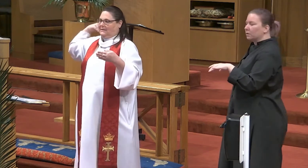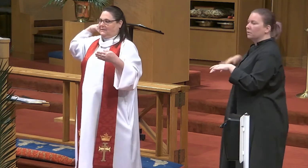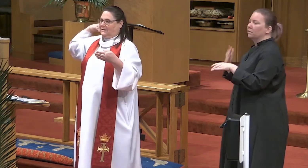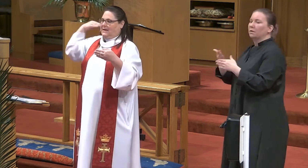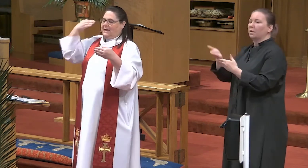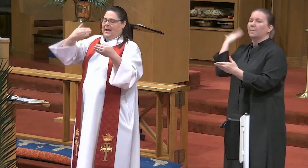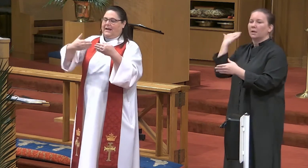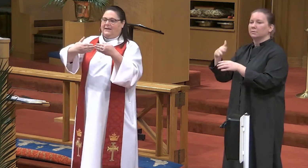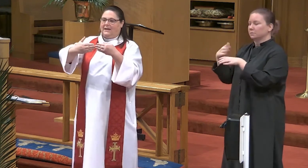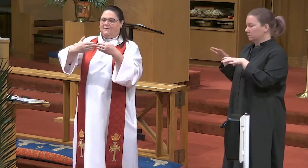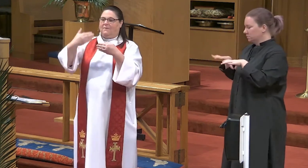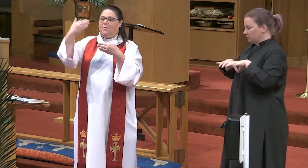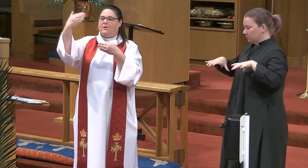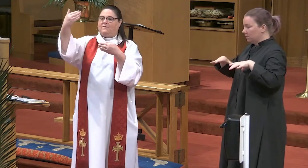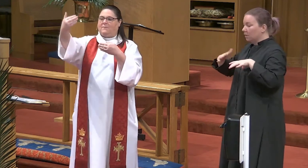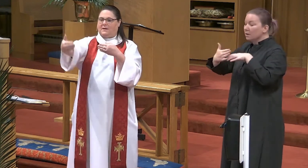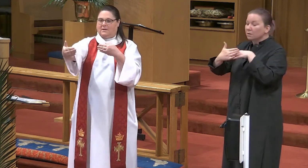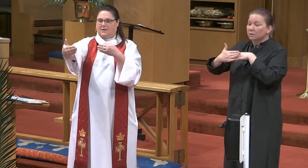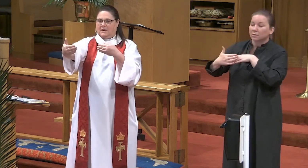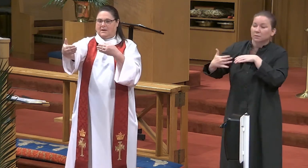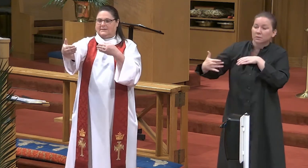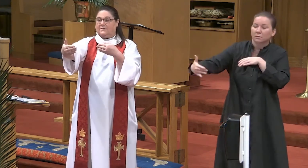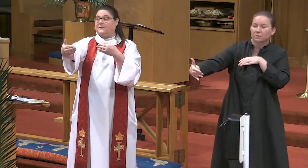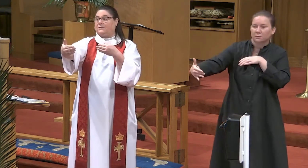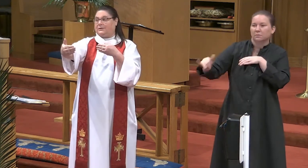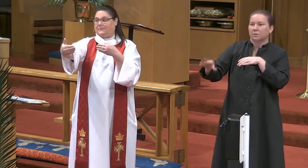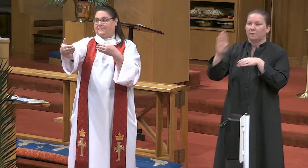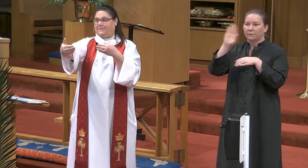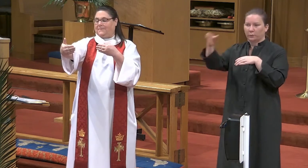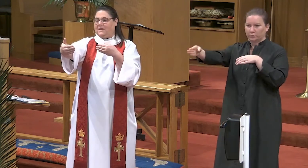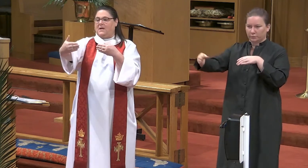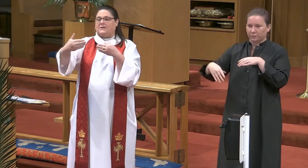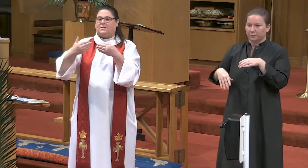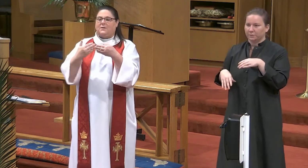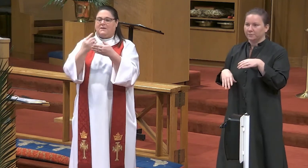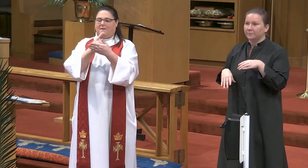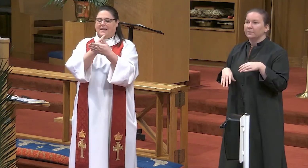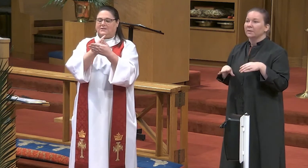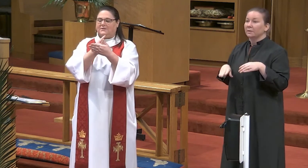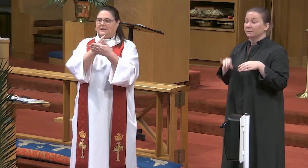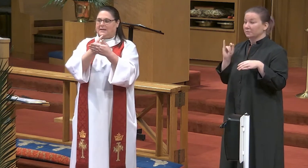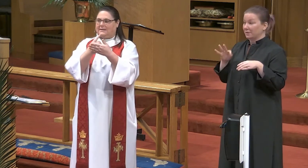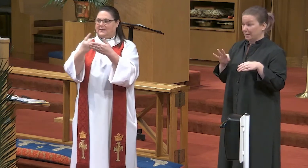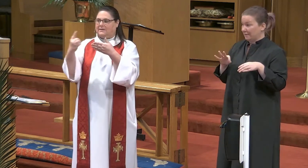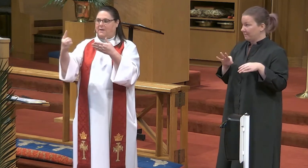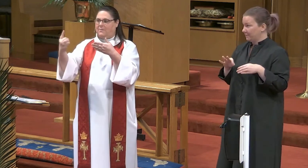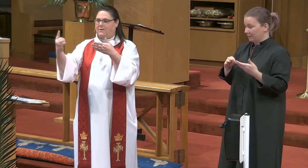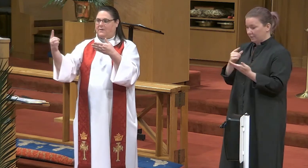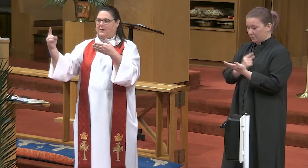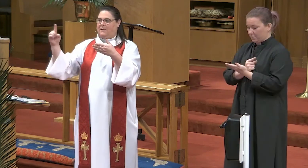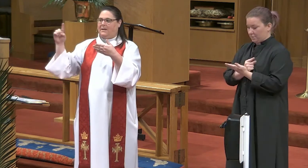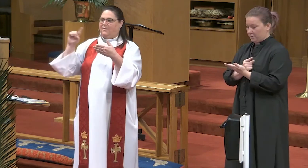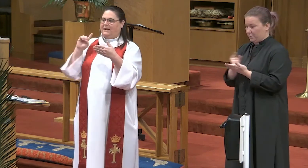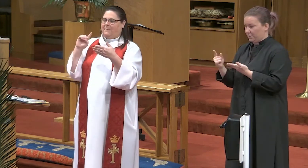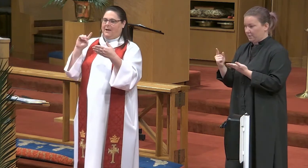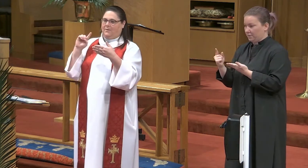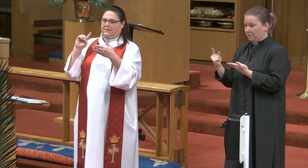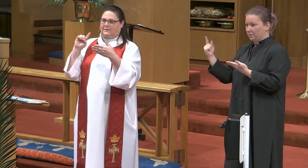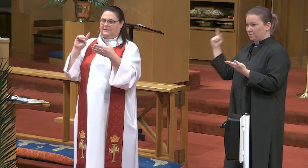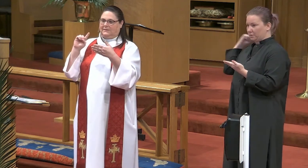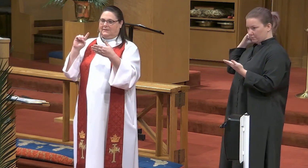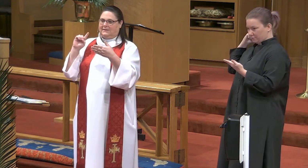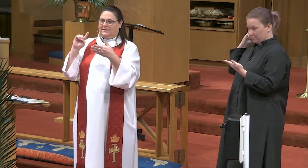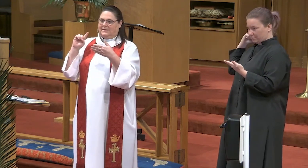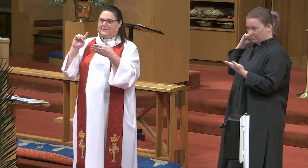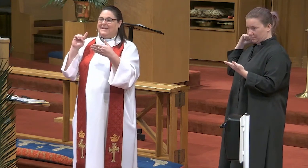all past. And anything forward from here is in the future. So if I do this, here's my 1 week, but I bring it